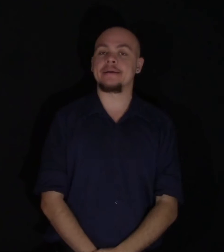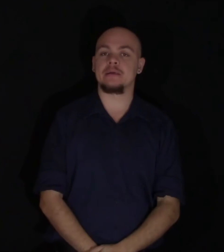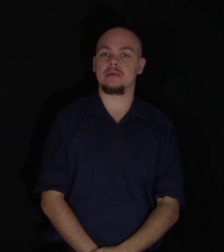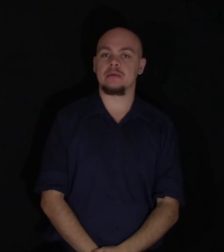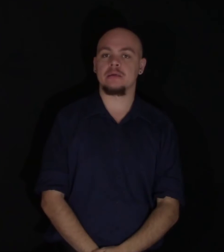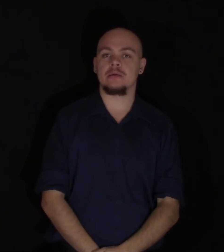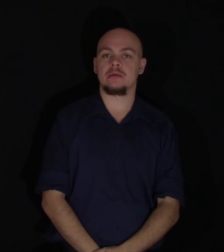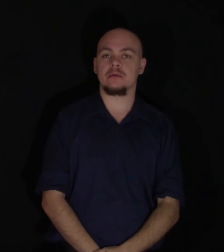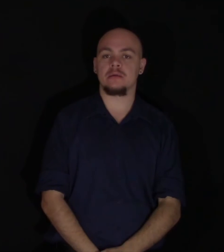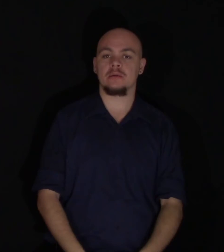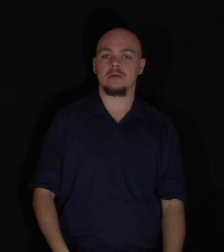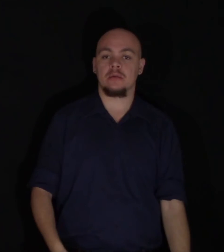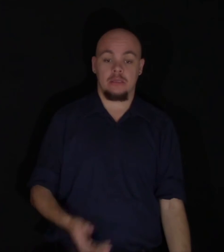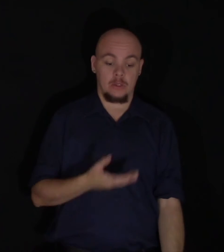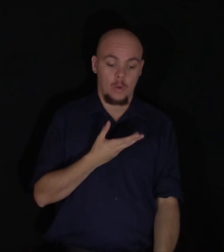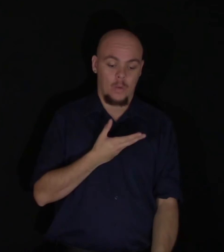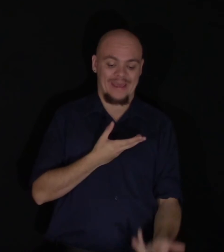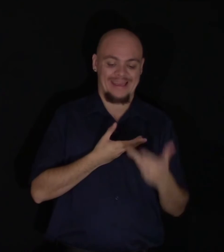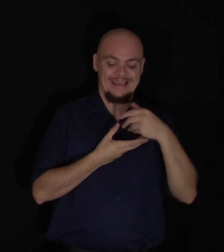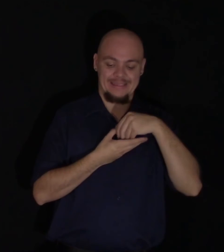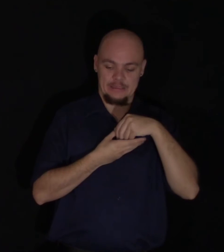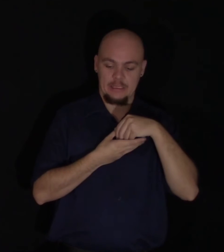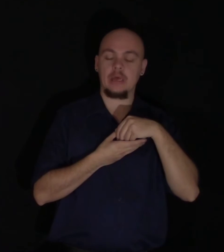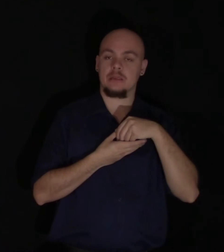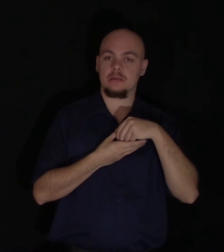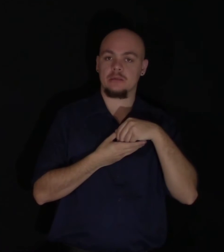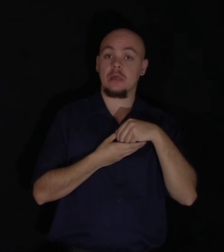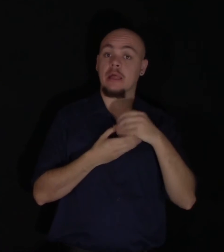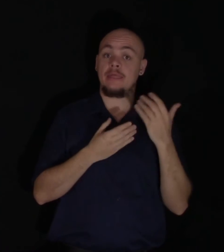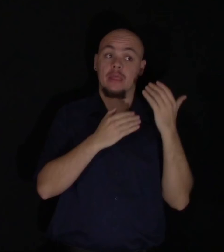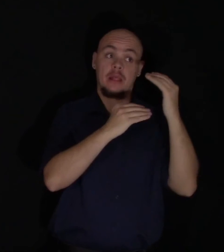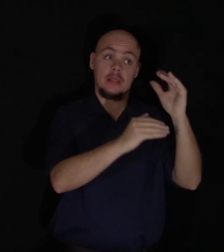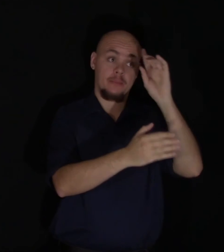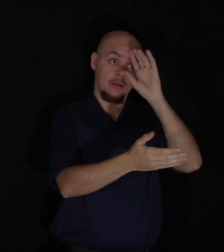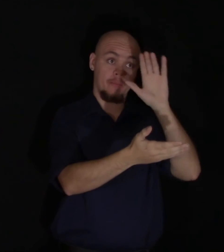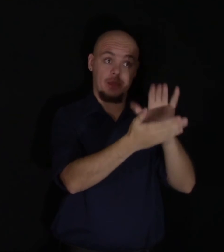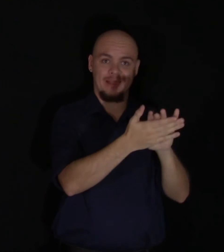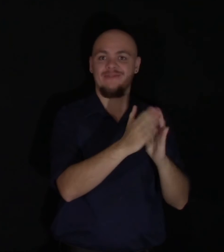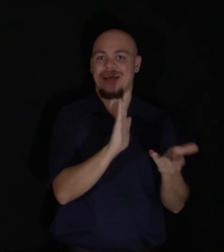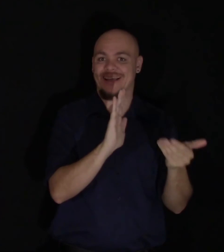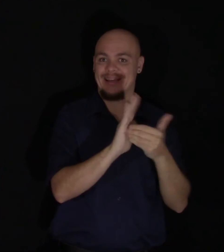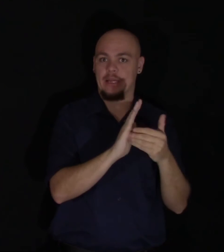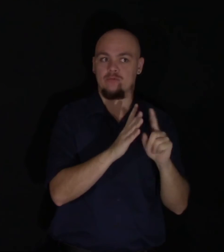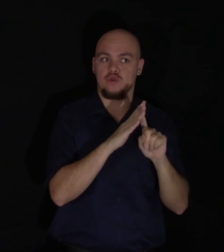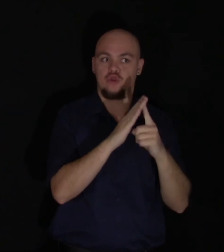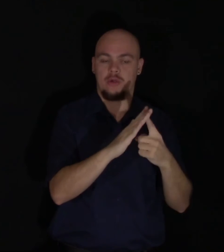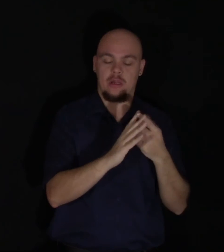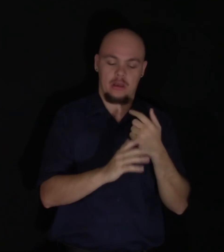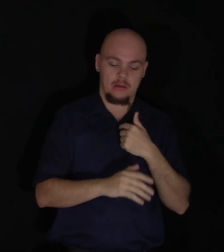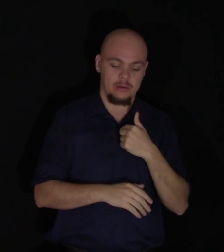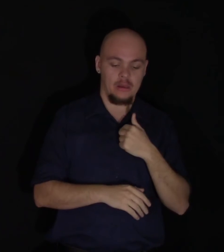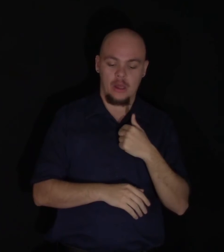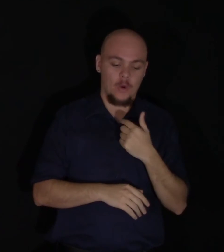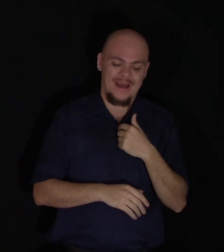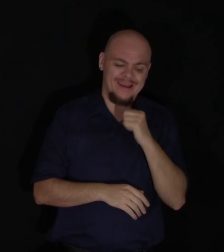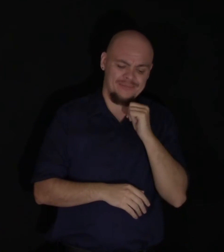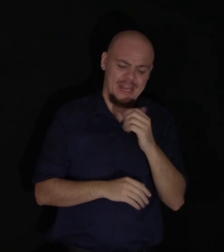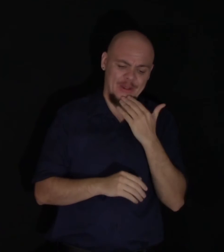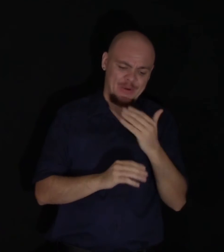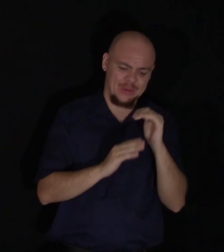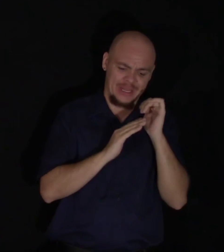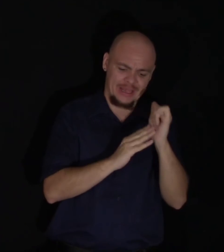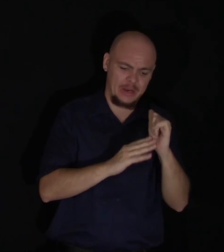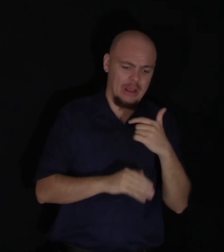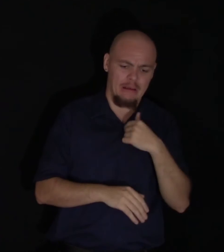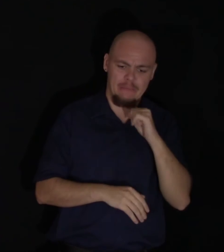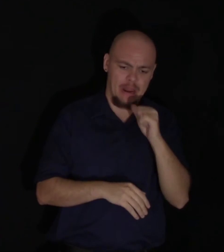go inside, and the other thing that happened in this time is that these limiting beliefs kicked in. And I started to say to myself, I'm not a good leader, I'm not good enough,